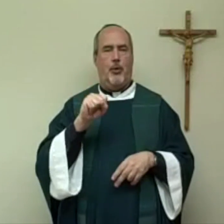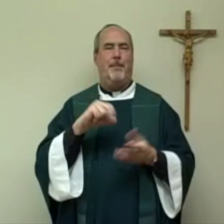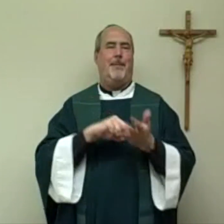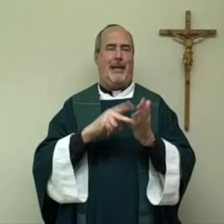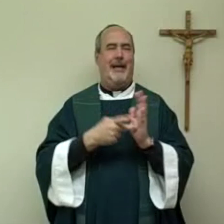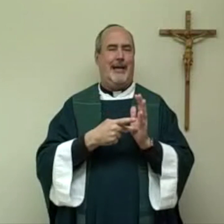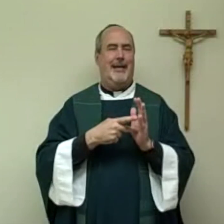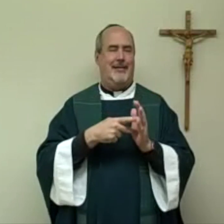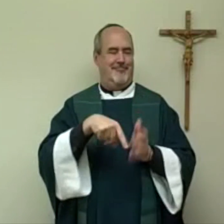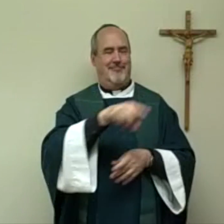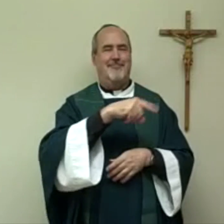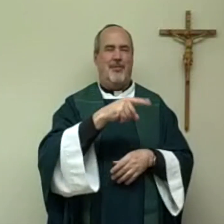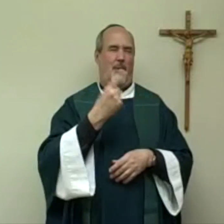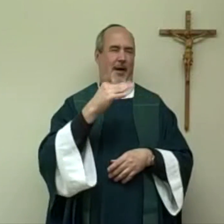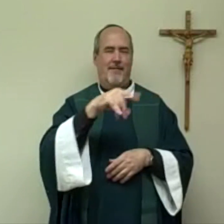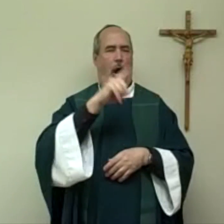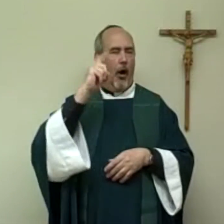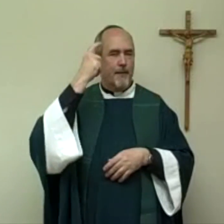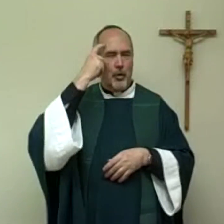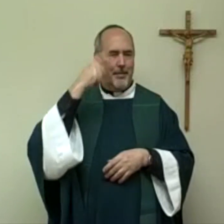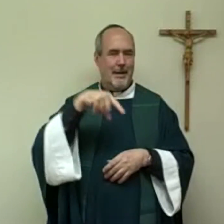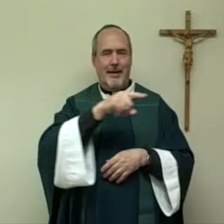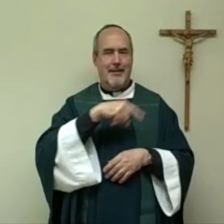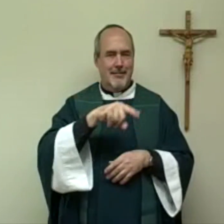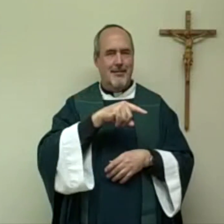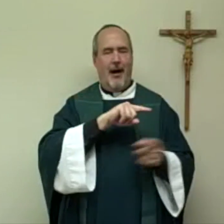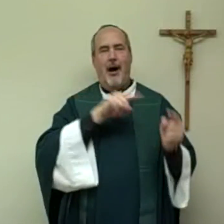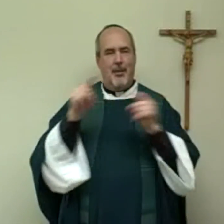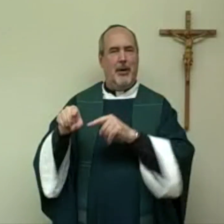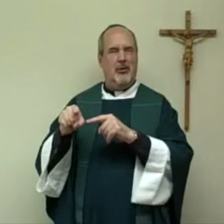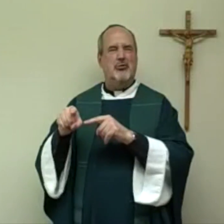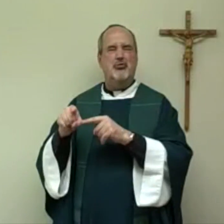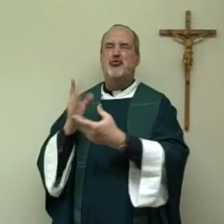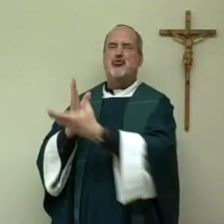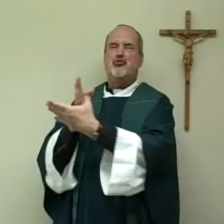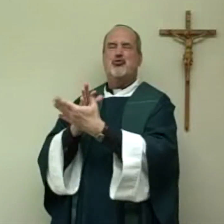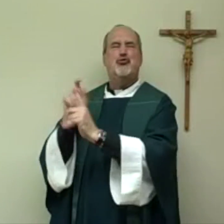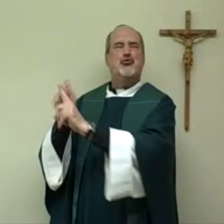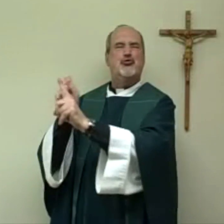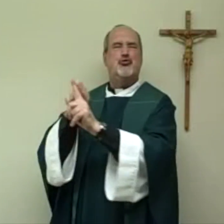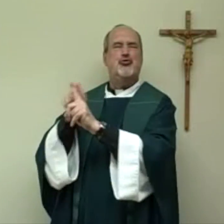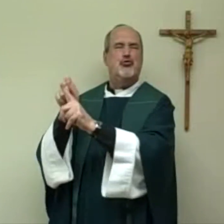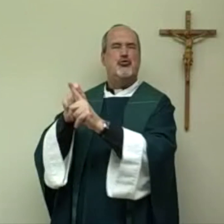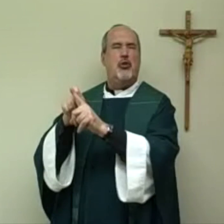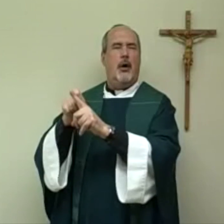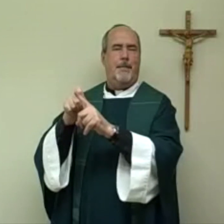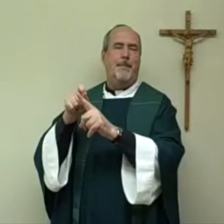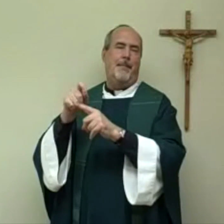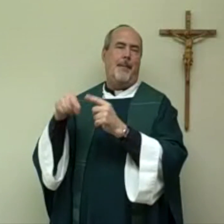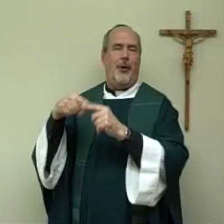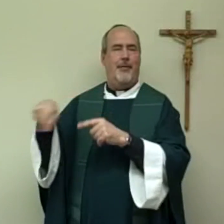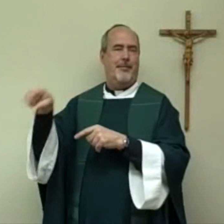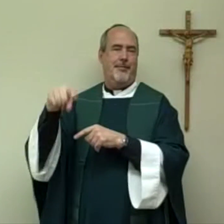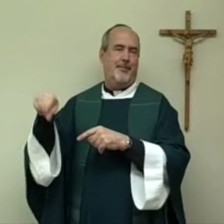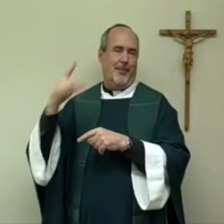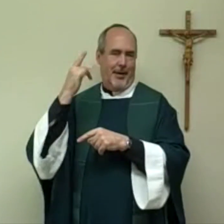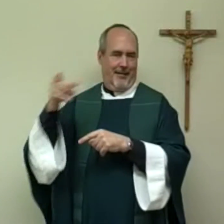front, and he knew, his gut told him, that it was bad news whenever the government showed up, because they came to do just